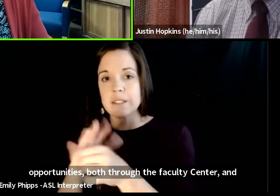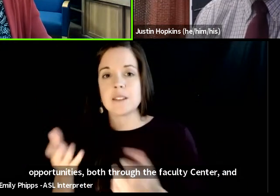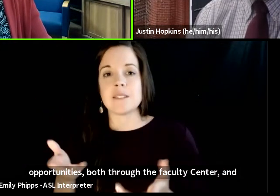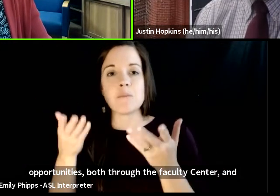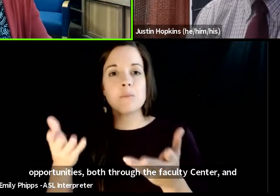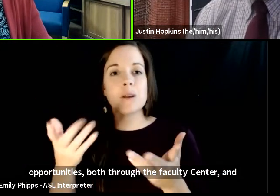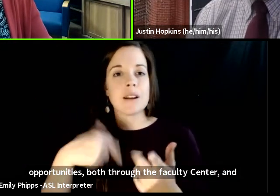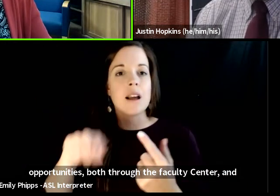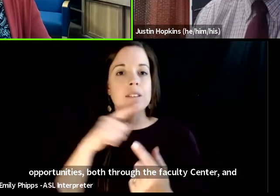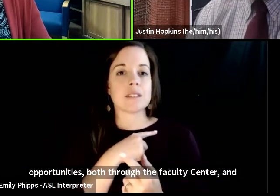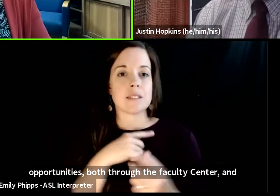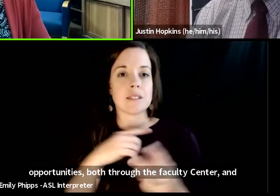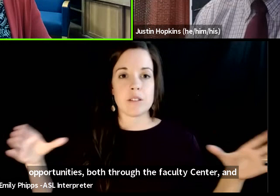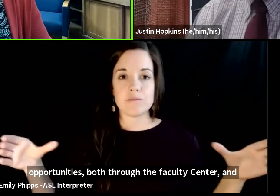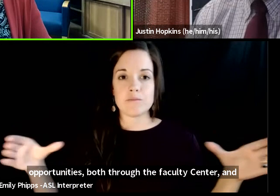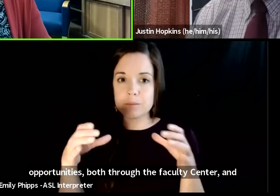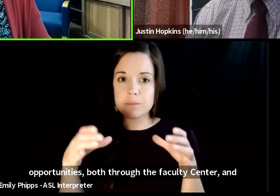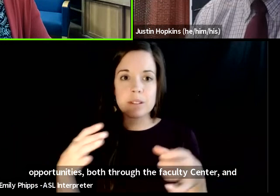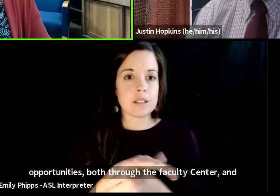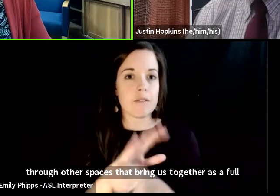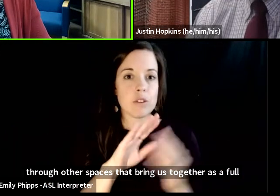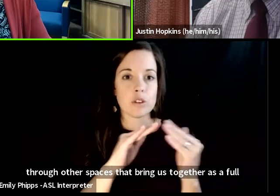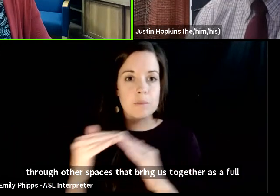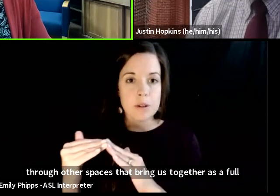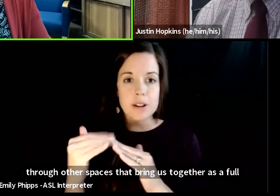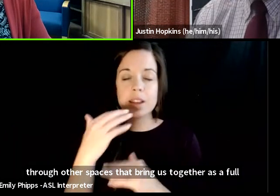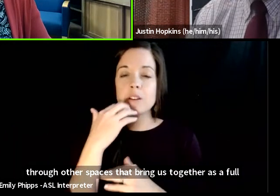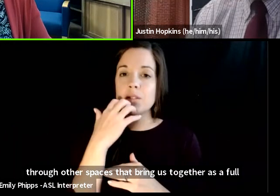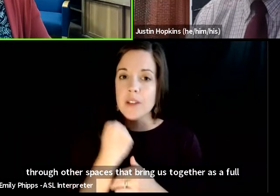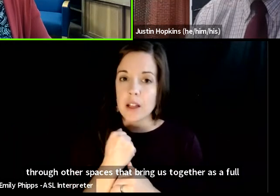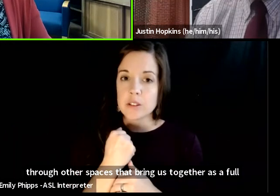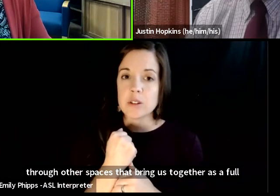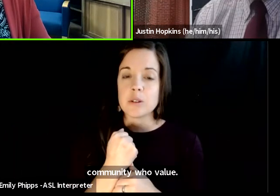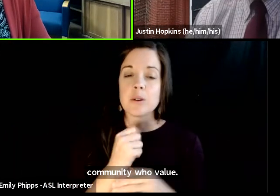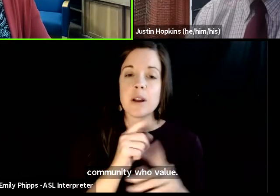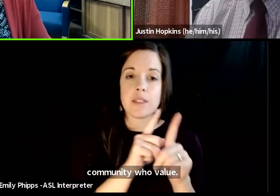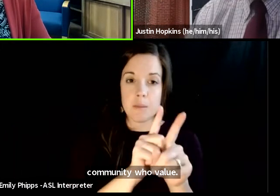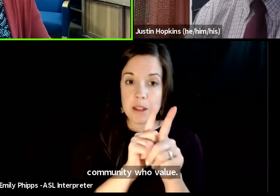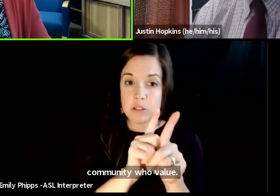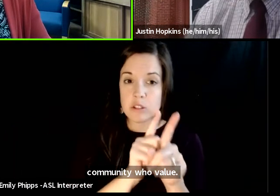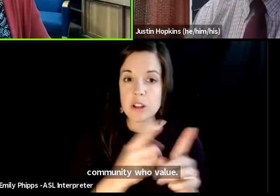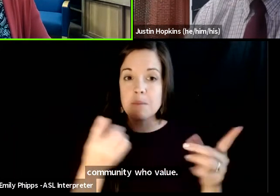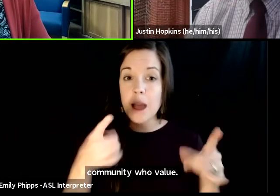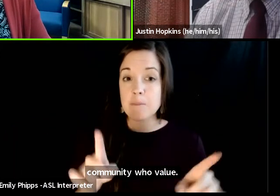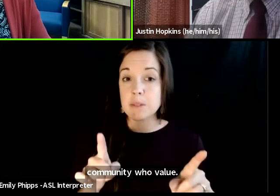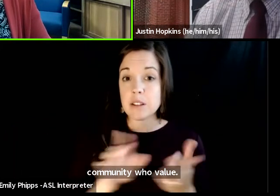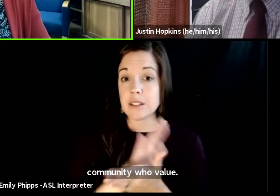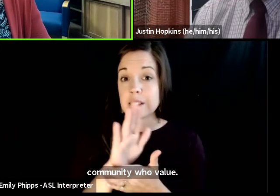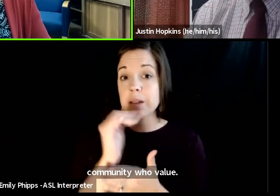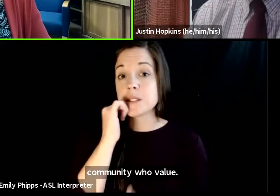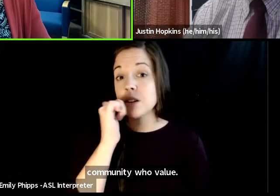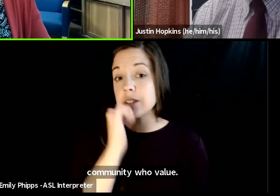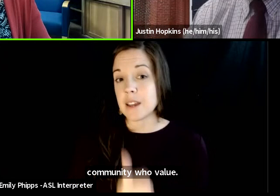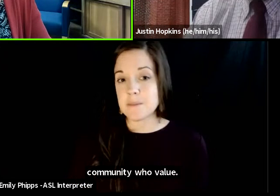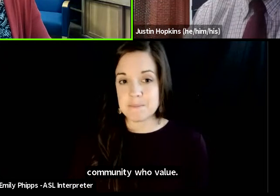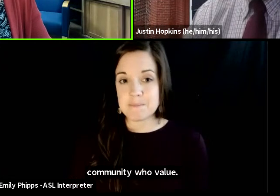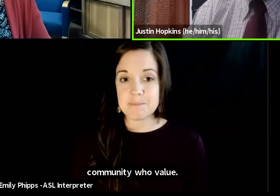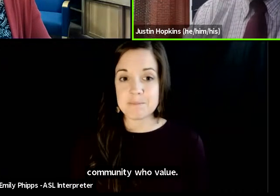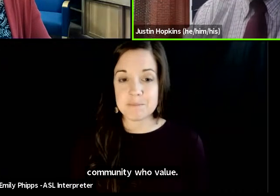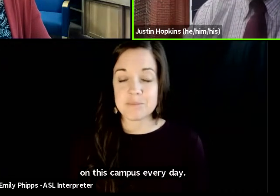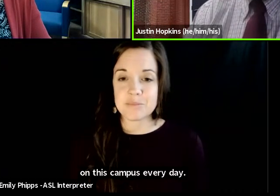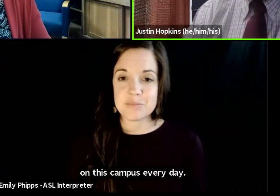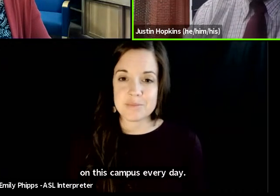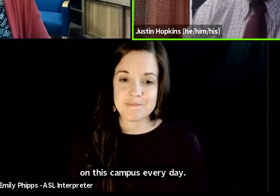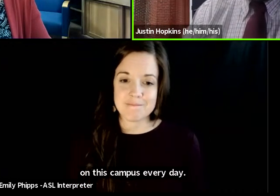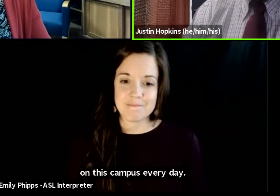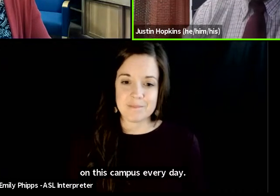as a full community who value the mentorship that happens on this campus every day. Thank you. So